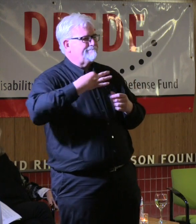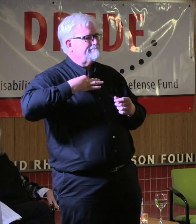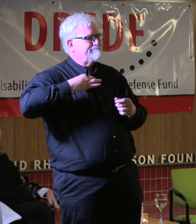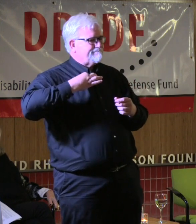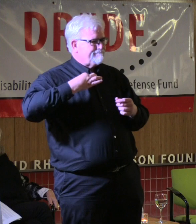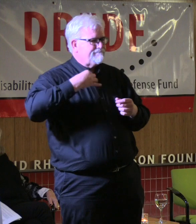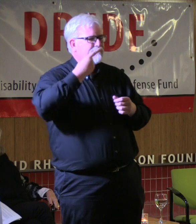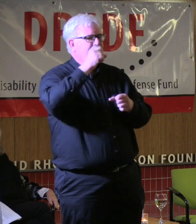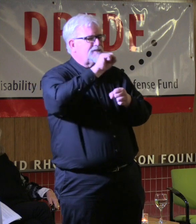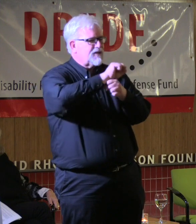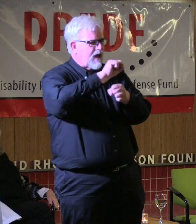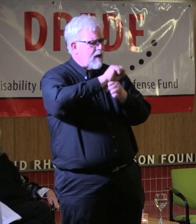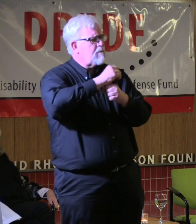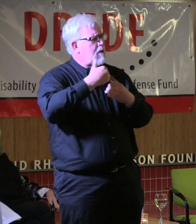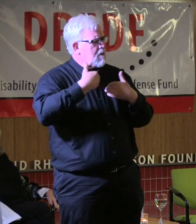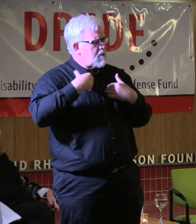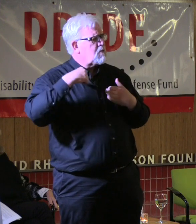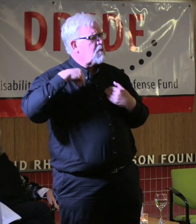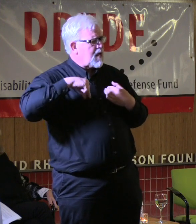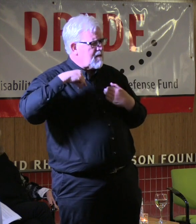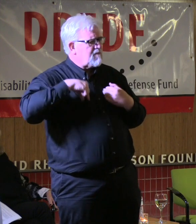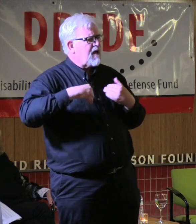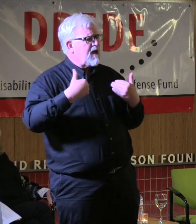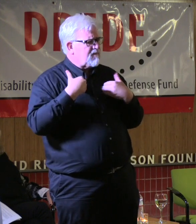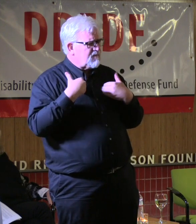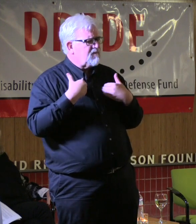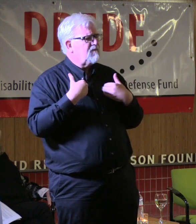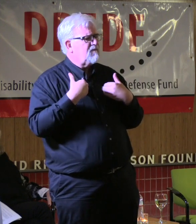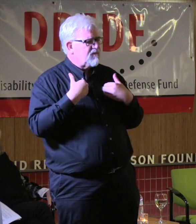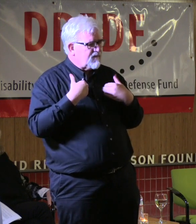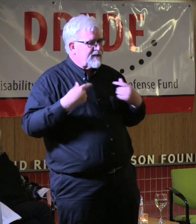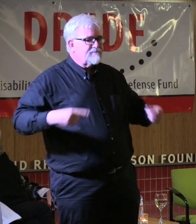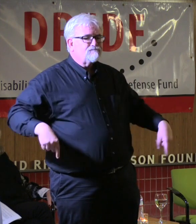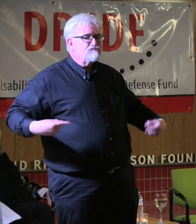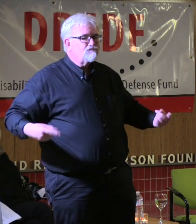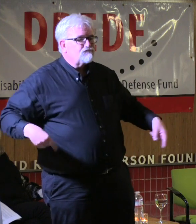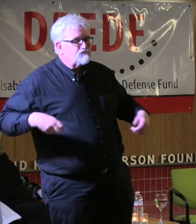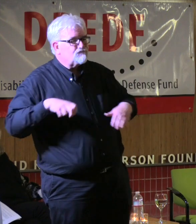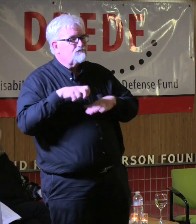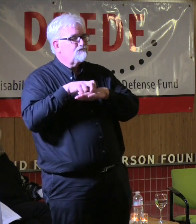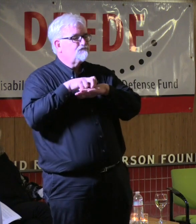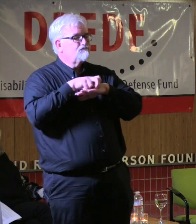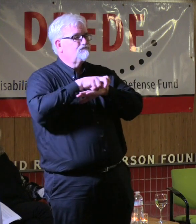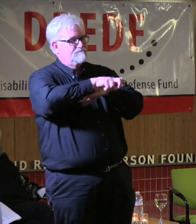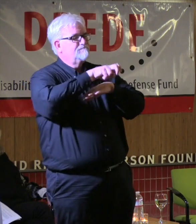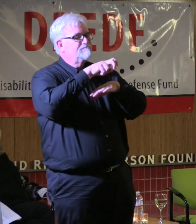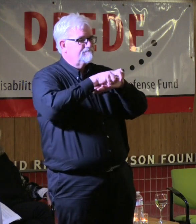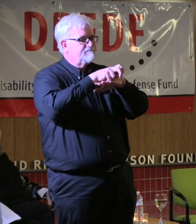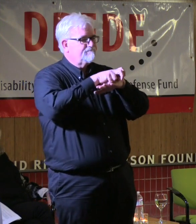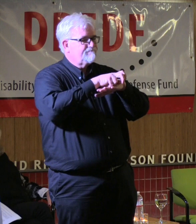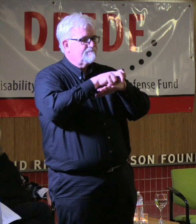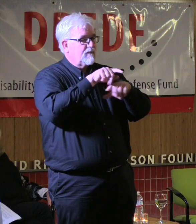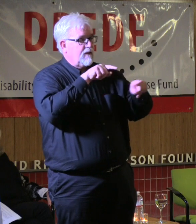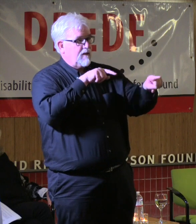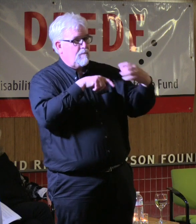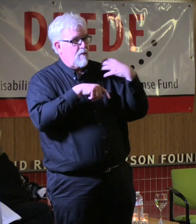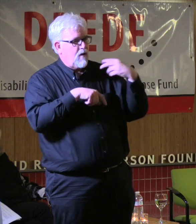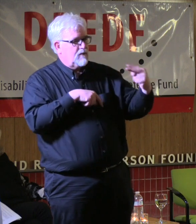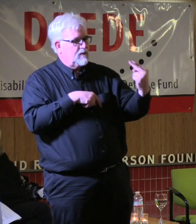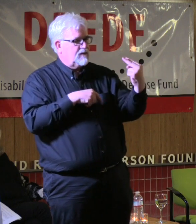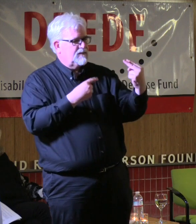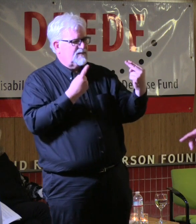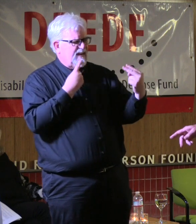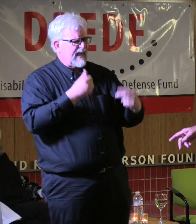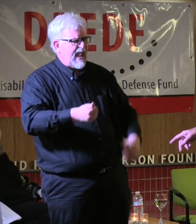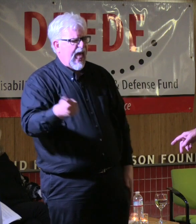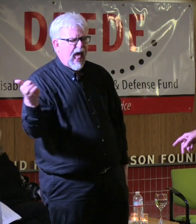apply for a job for which you were qualified, and you rolled that wheelchair in there, and the prospective employer looked at you and